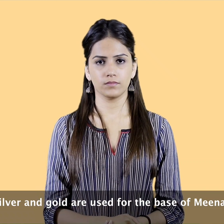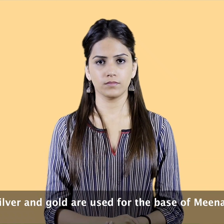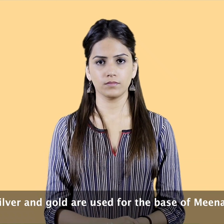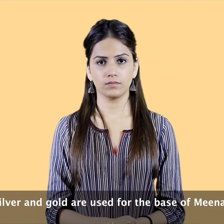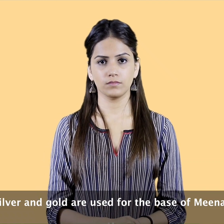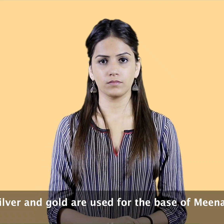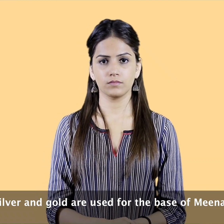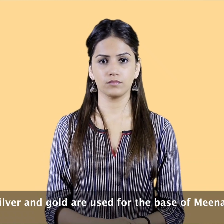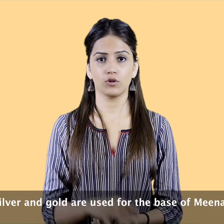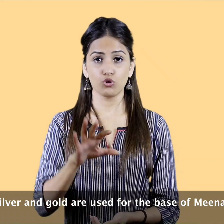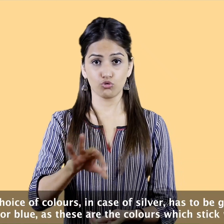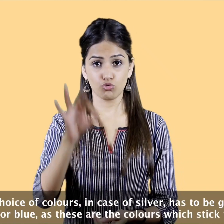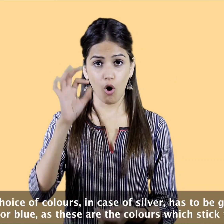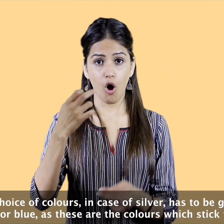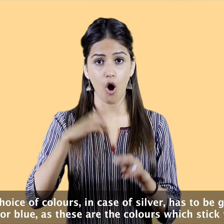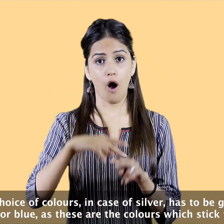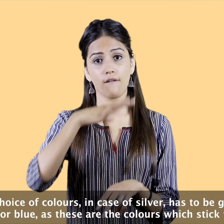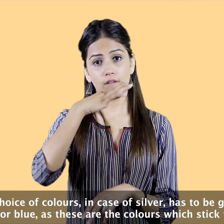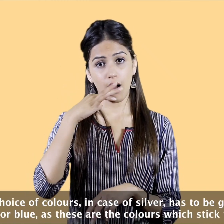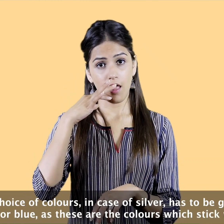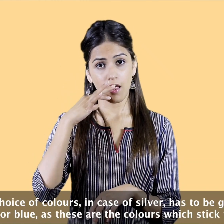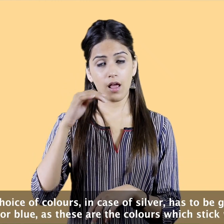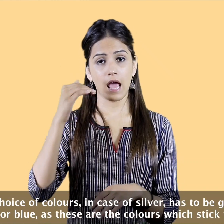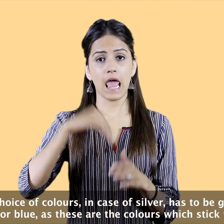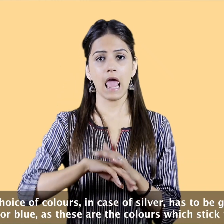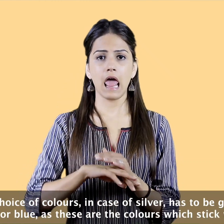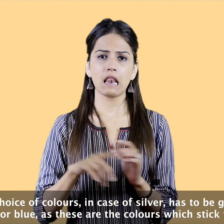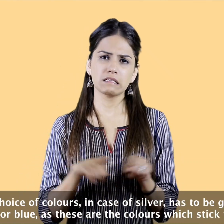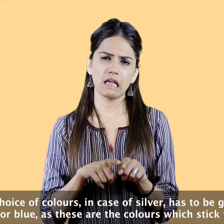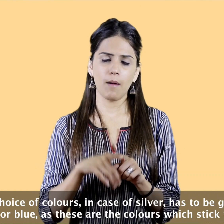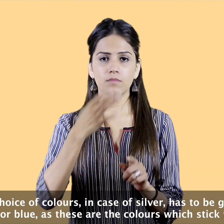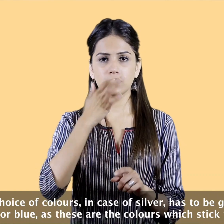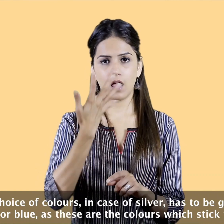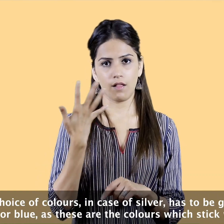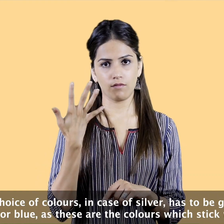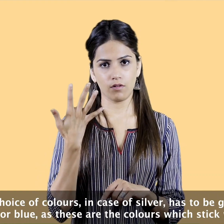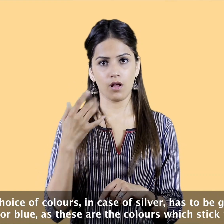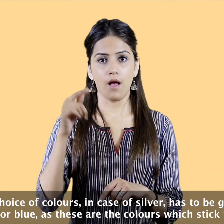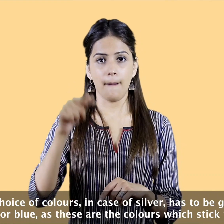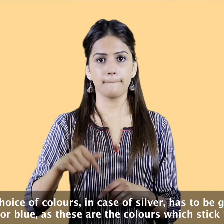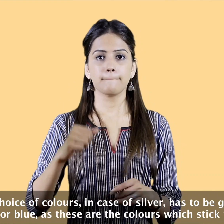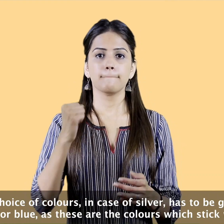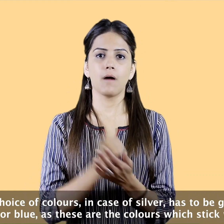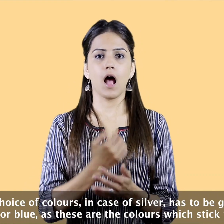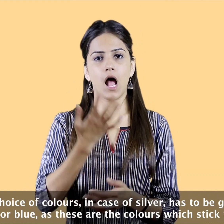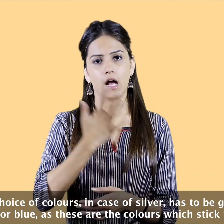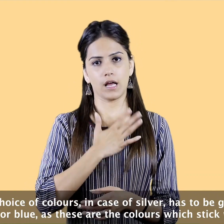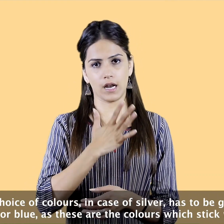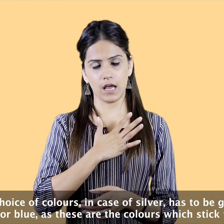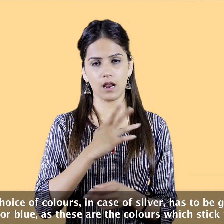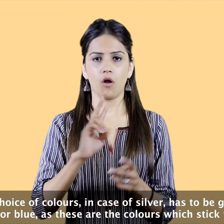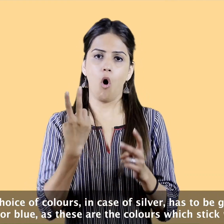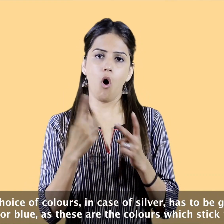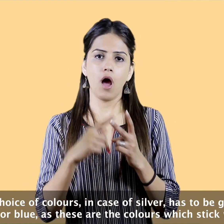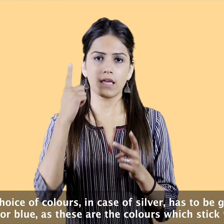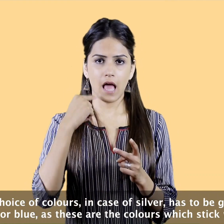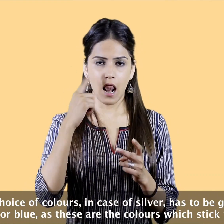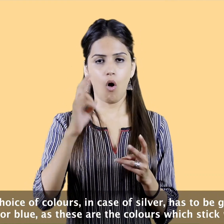Choice of colors in which silver has to be green, yellow, or blue, as these are the colors which stick